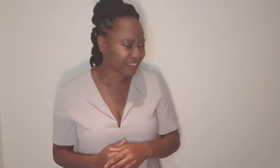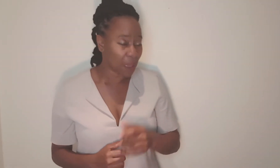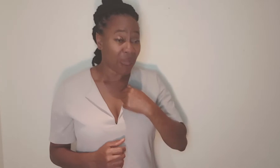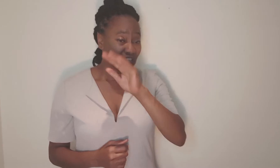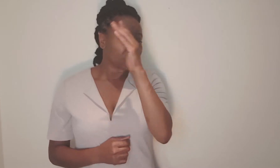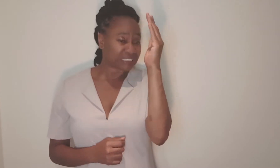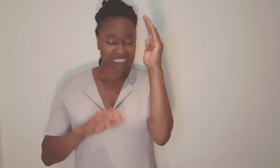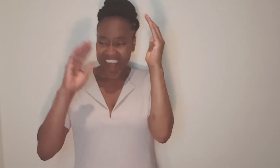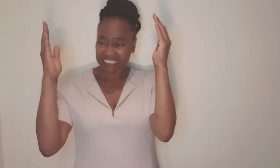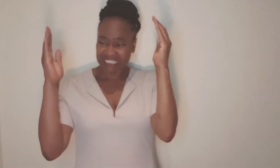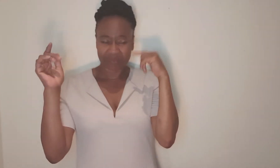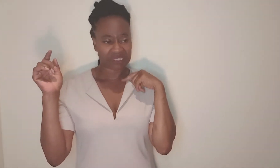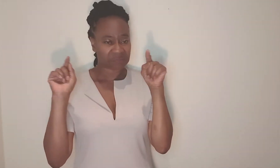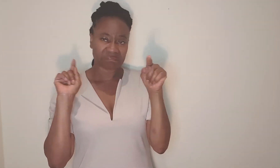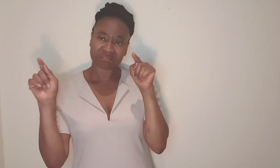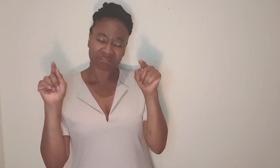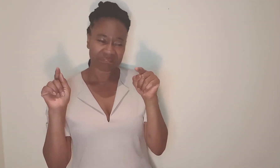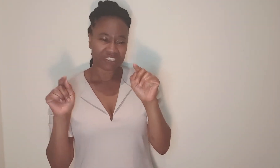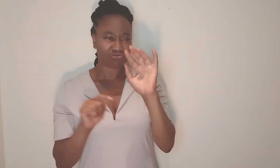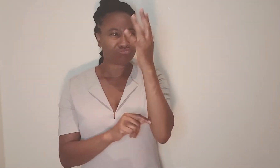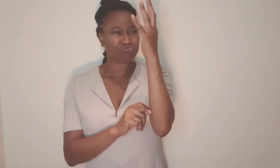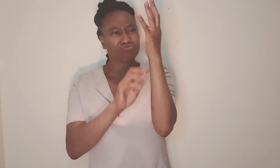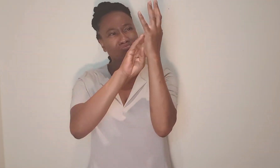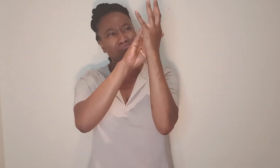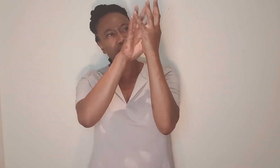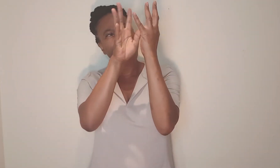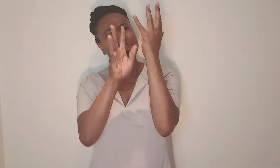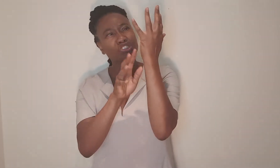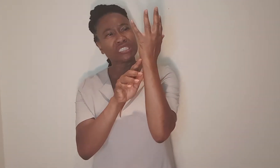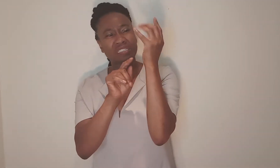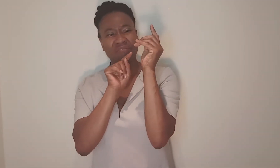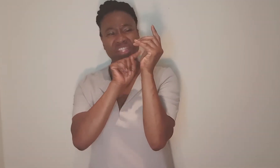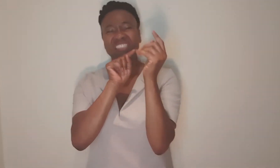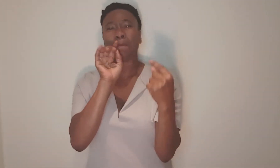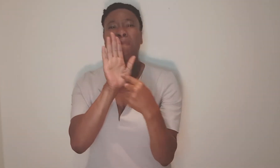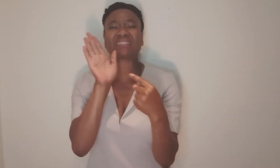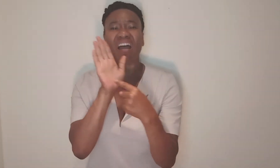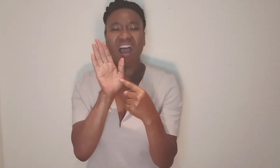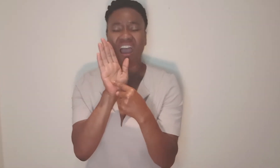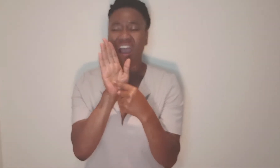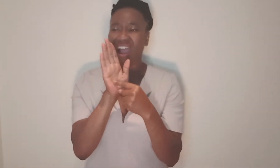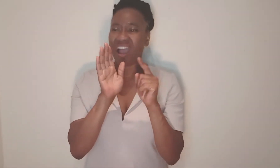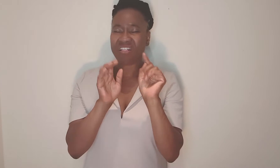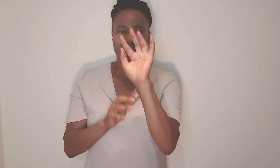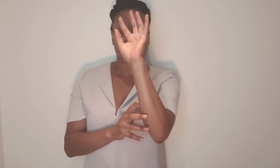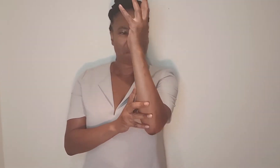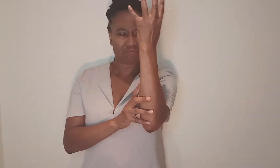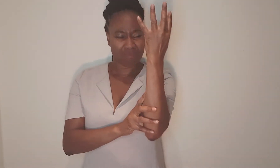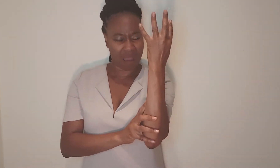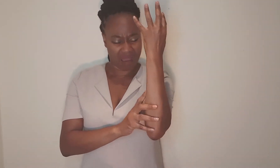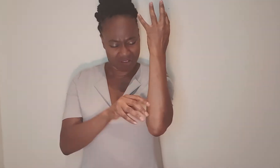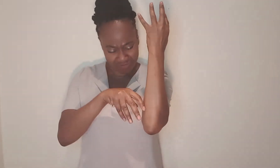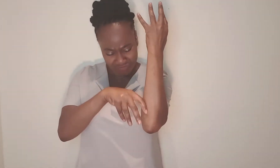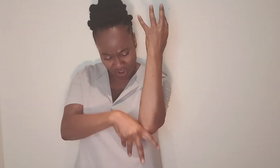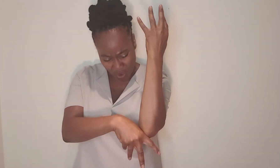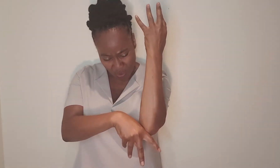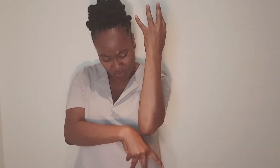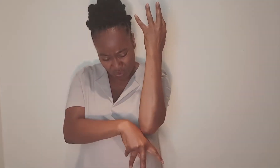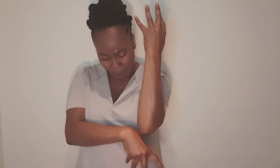trees and I tell them that their branches matter, that the knots in their trunks do not bind them, that their roots go all the